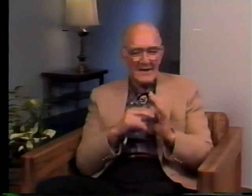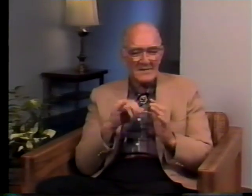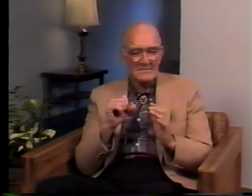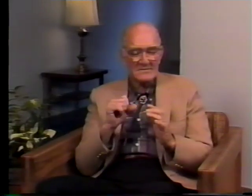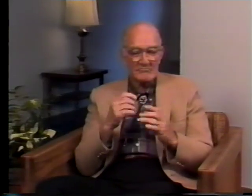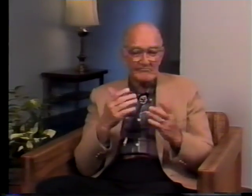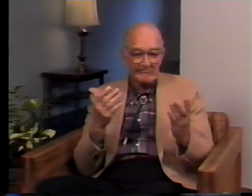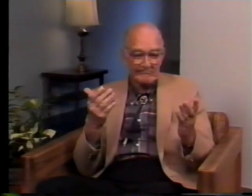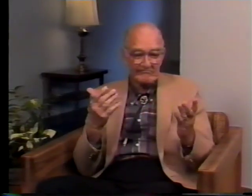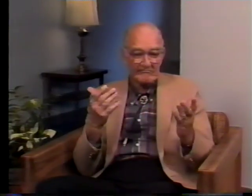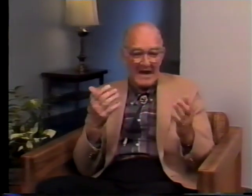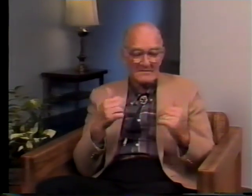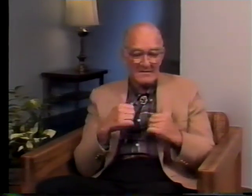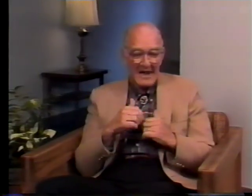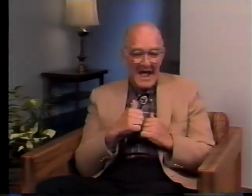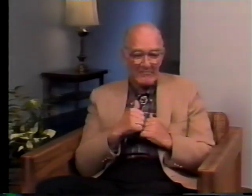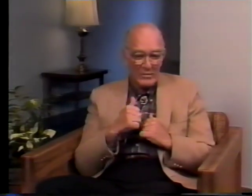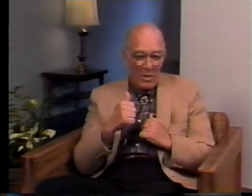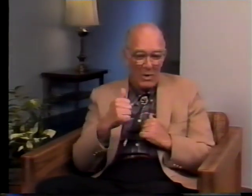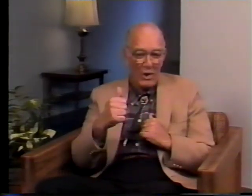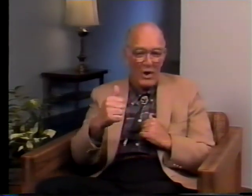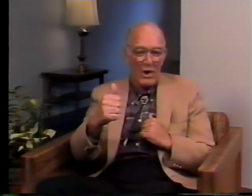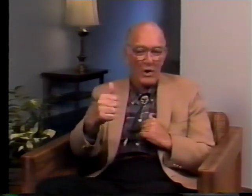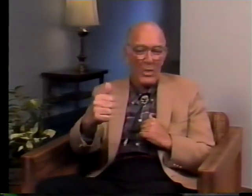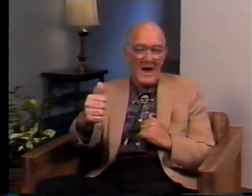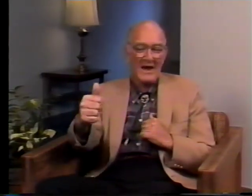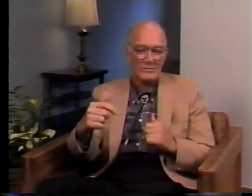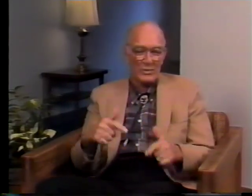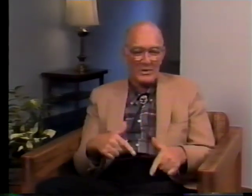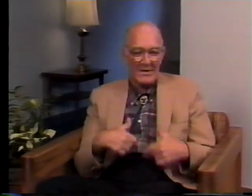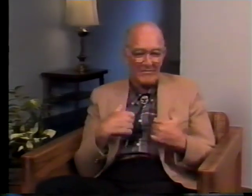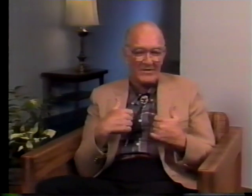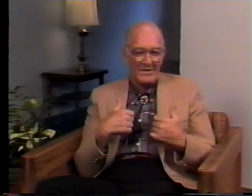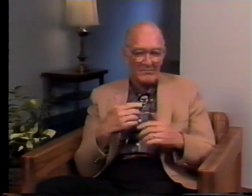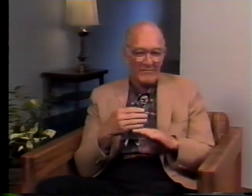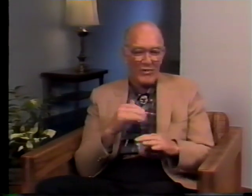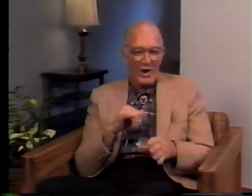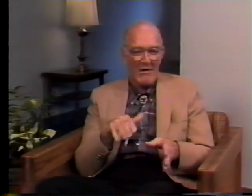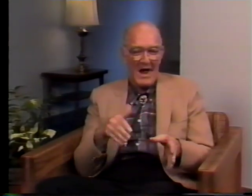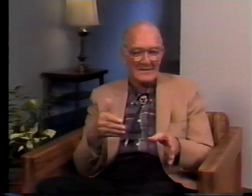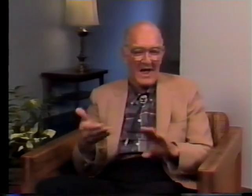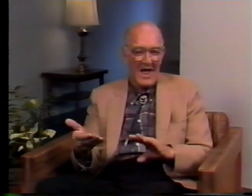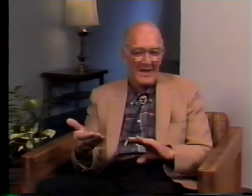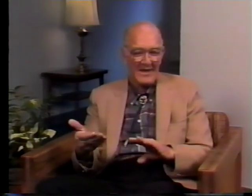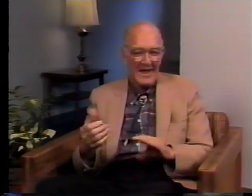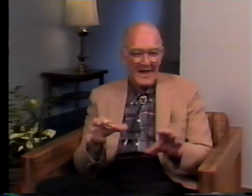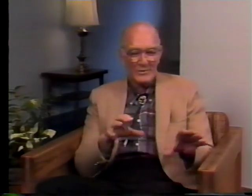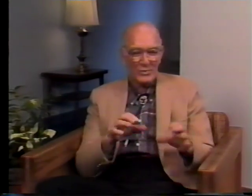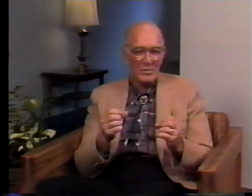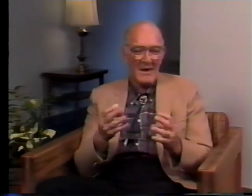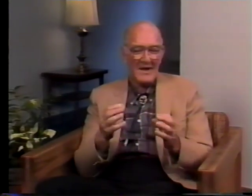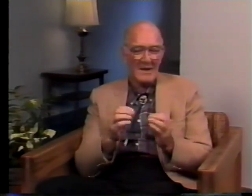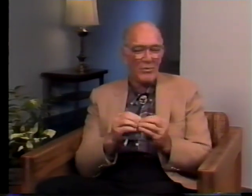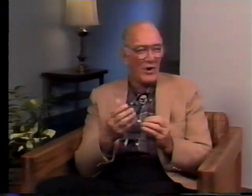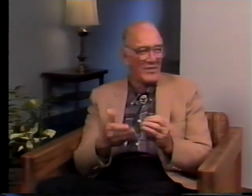is, I still have to go a long way to live before I die and do many more